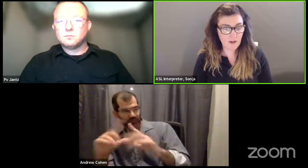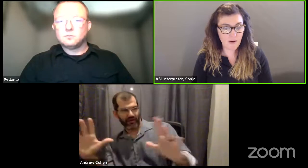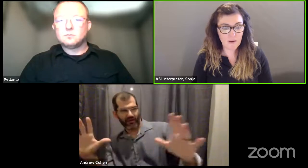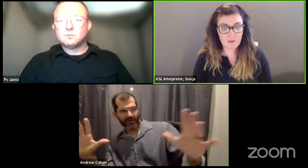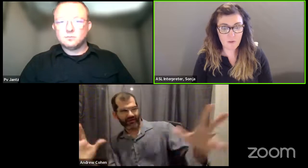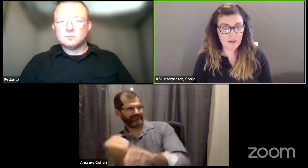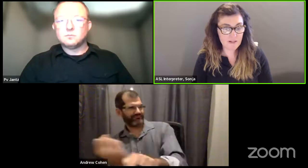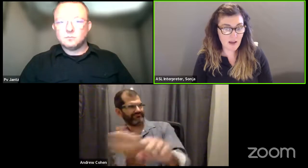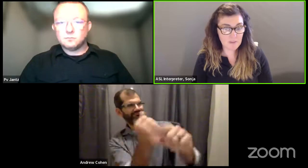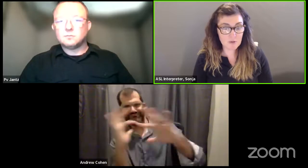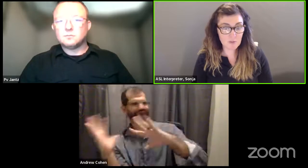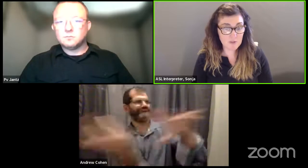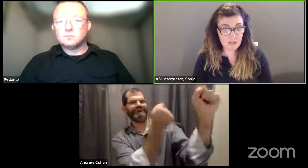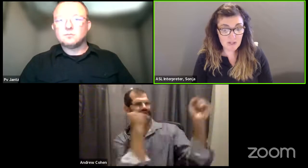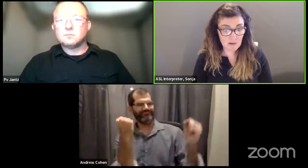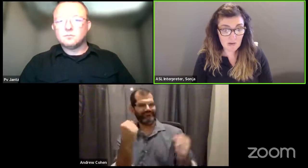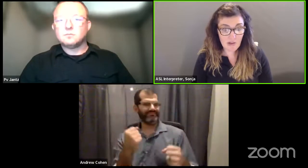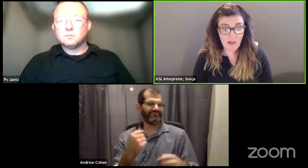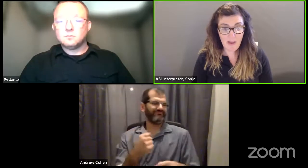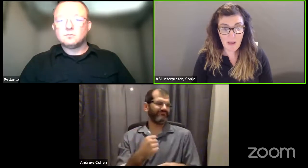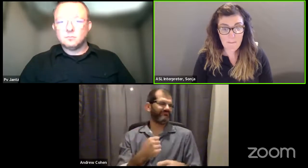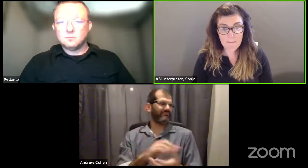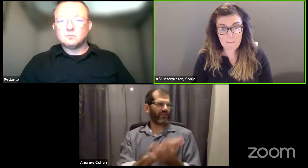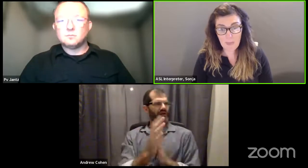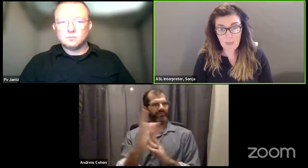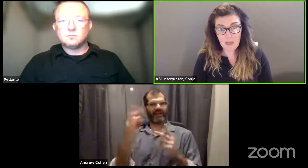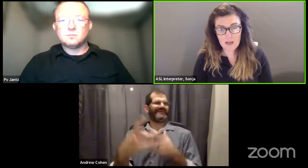they will figure out the right time to proceed.